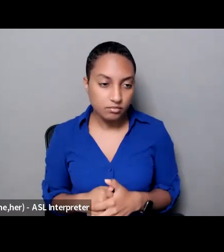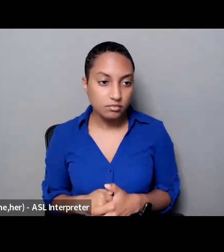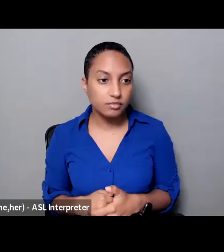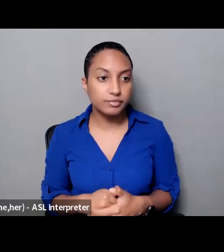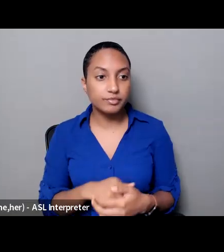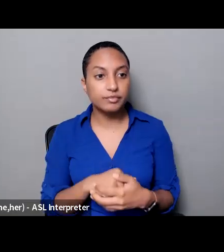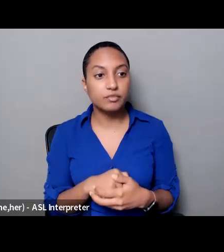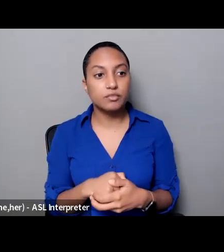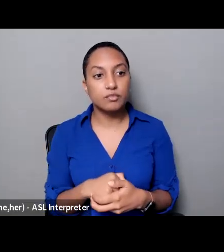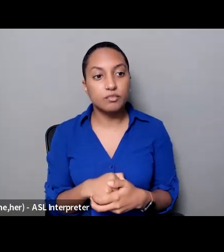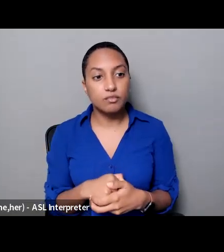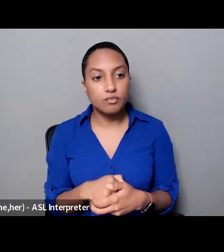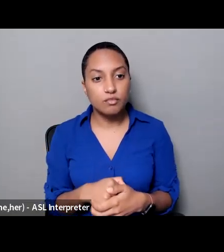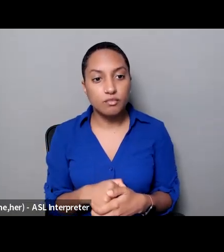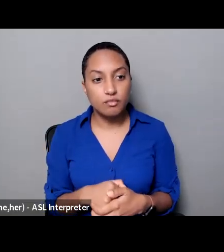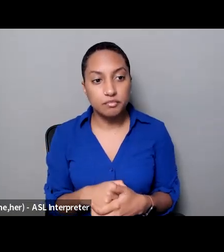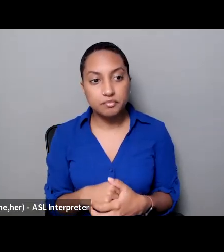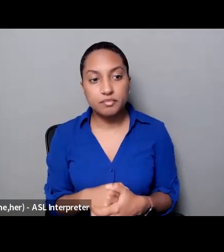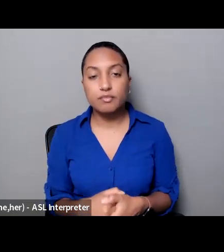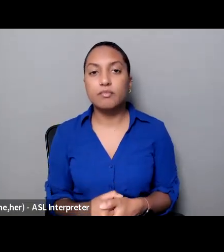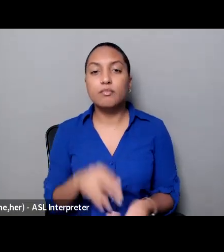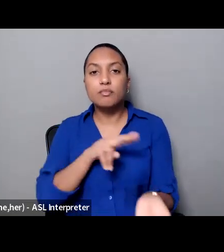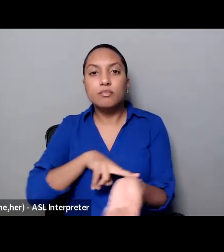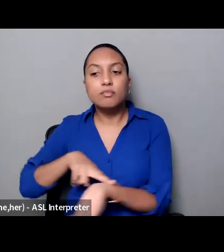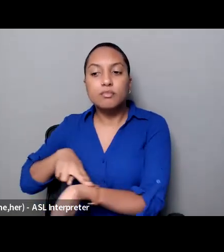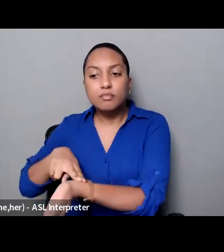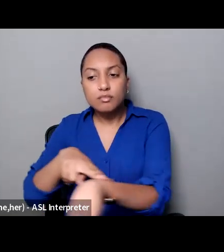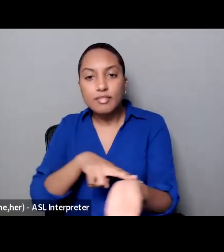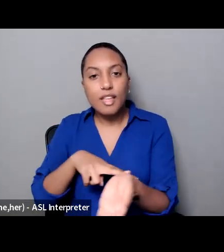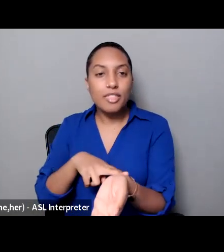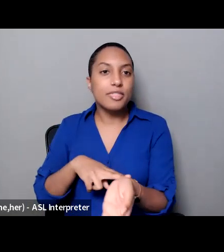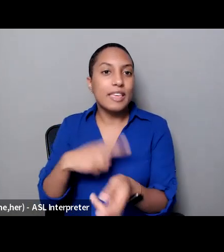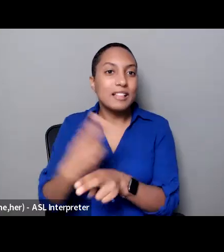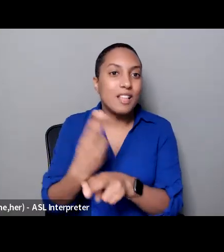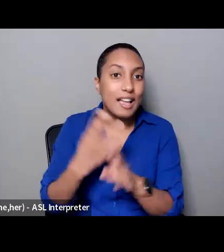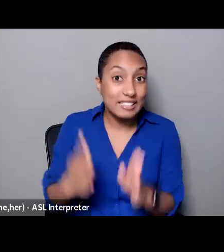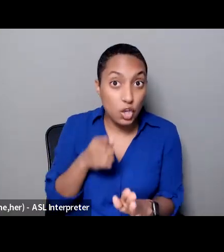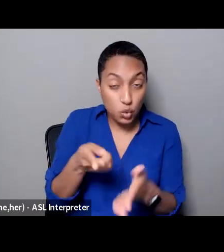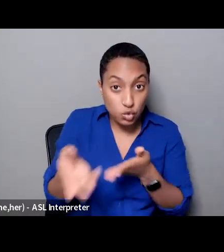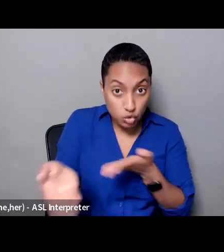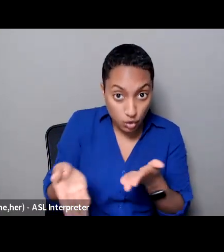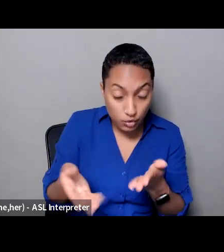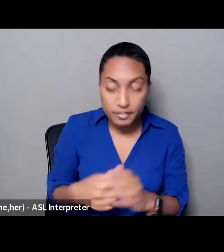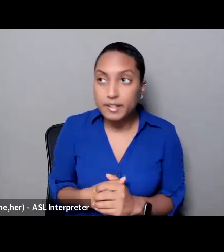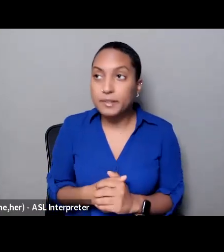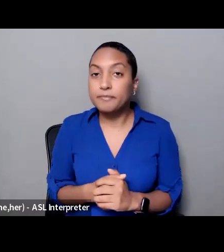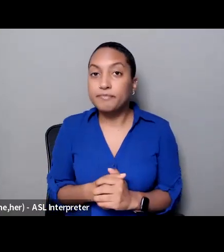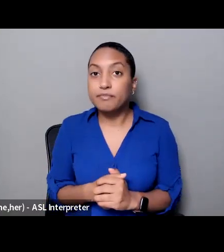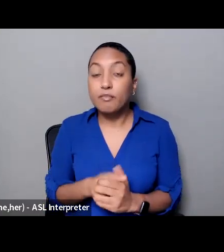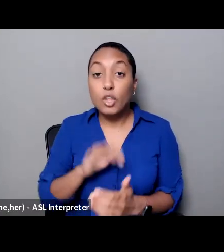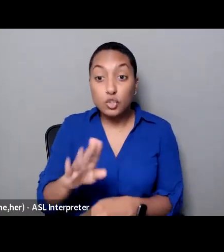today, and ask yourself, as even Bonnie mentioned, is the representation of your consumers